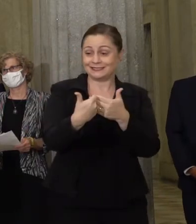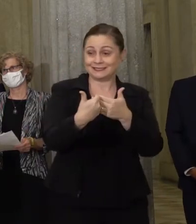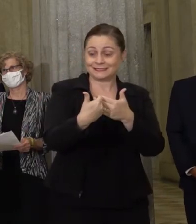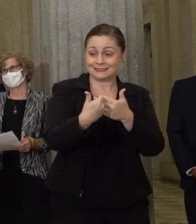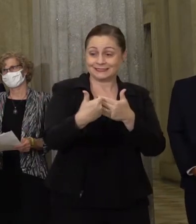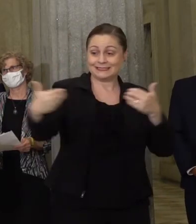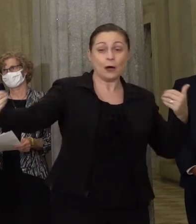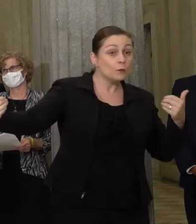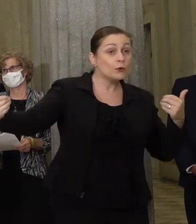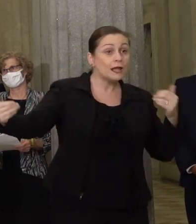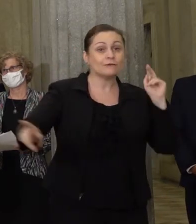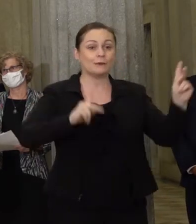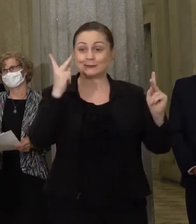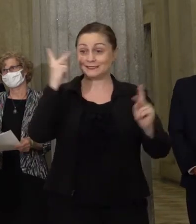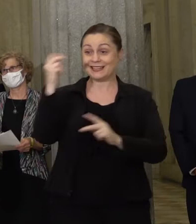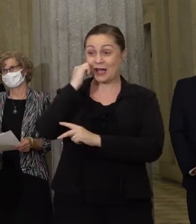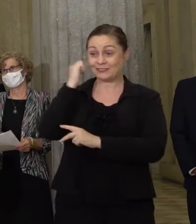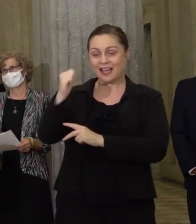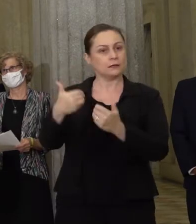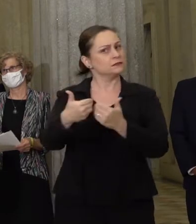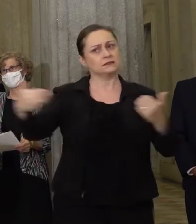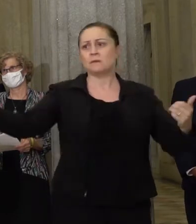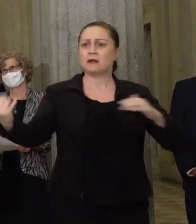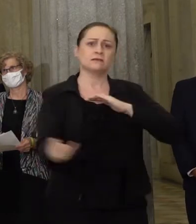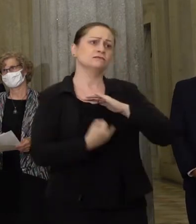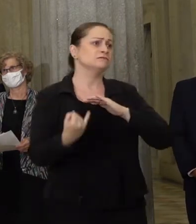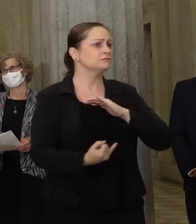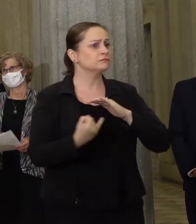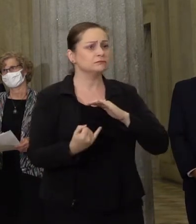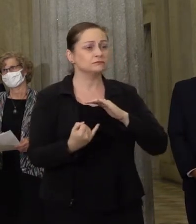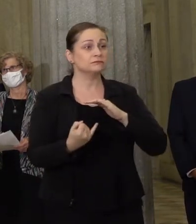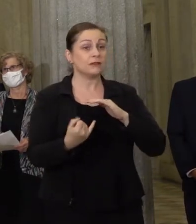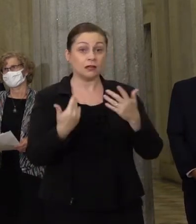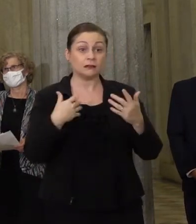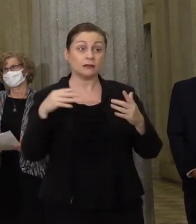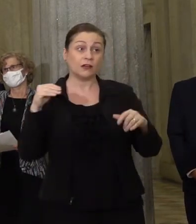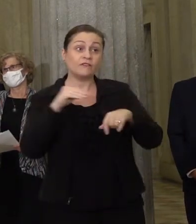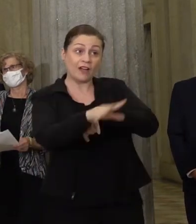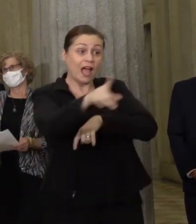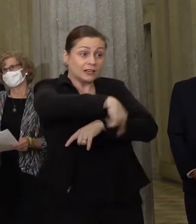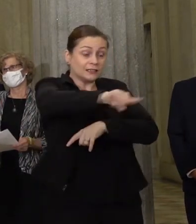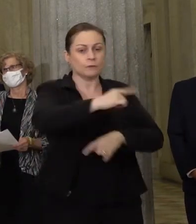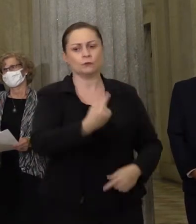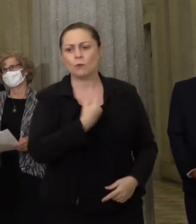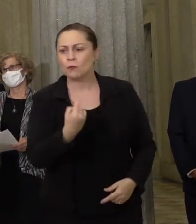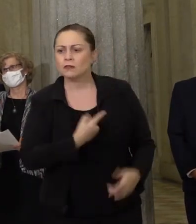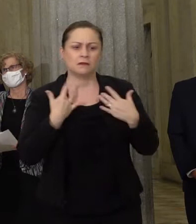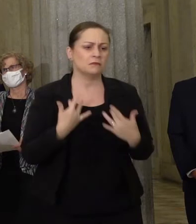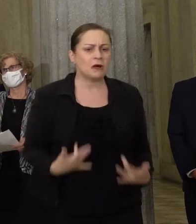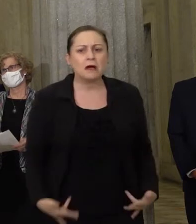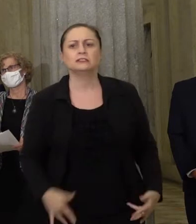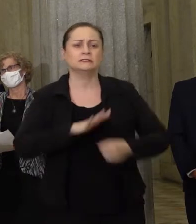daily companions, and this has resulted, again, in unintended consequences of loneliness, depression,